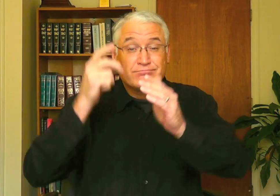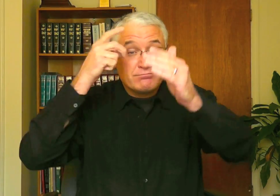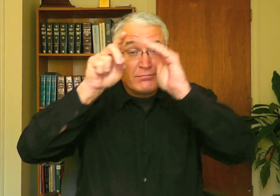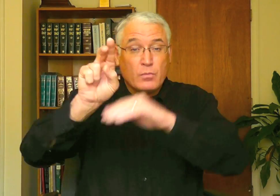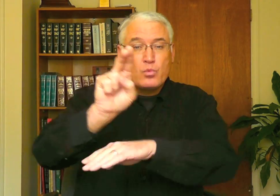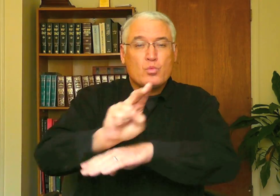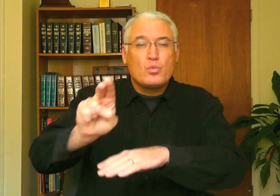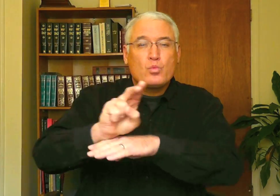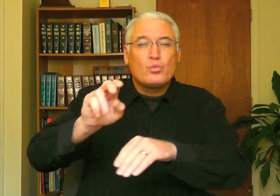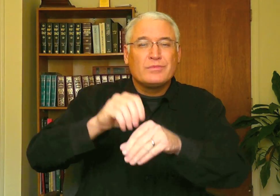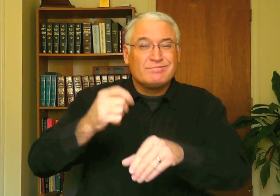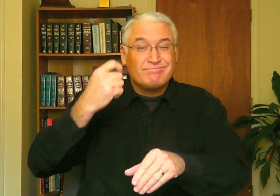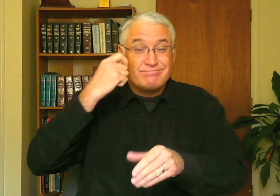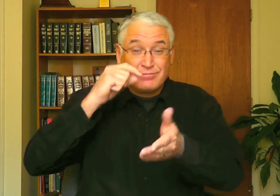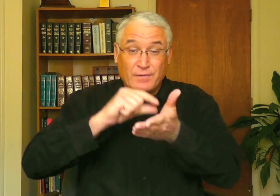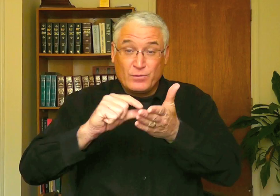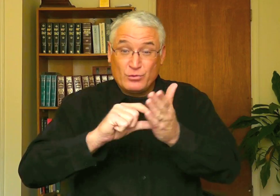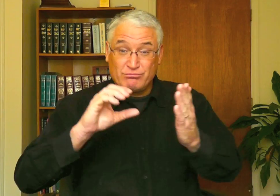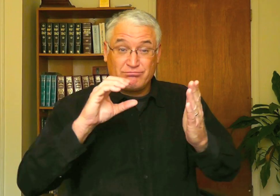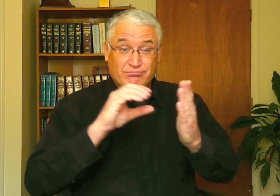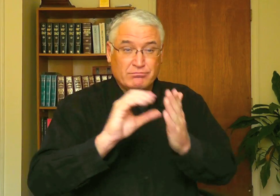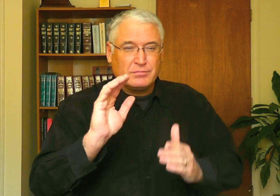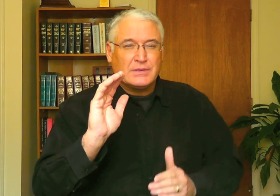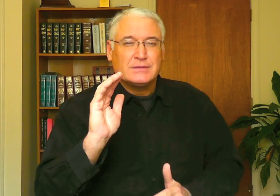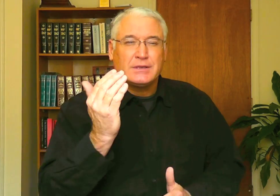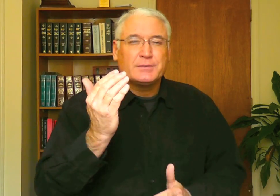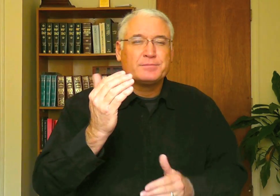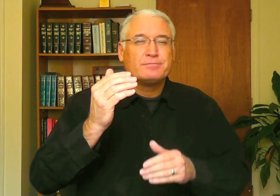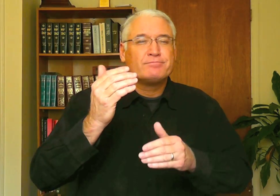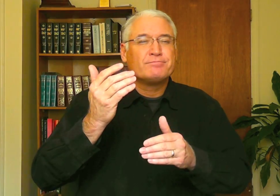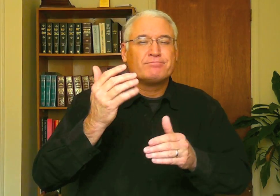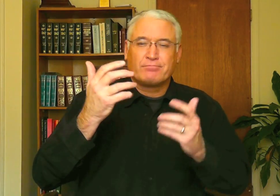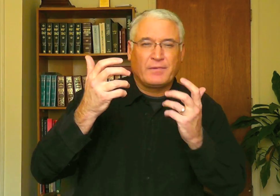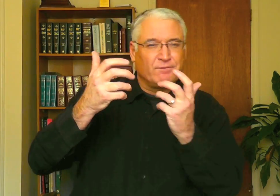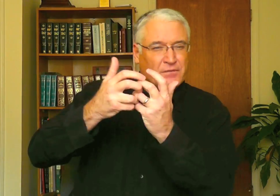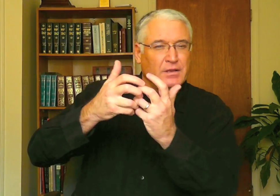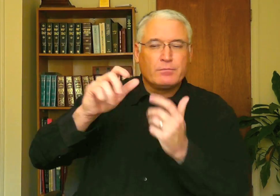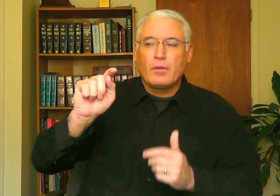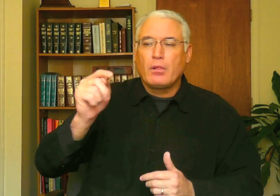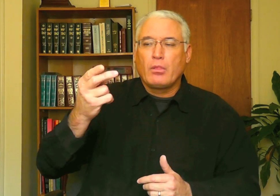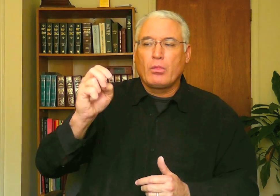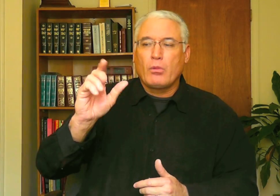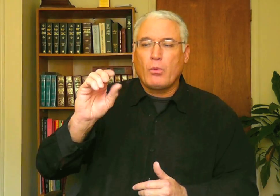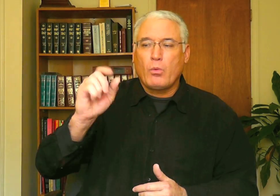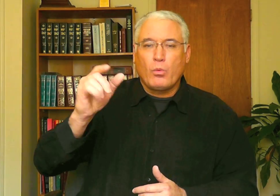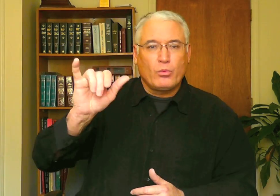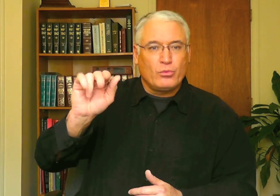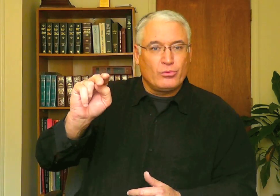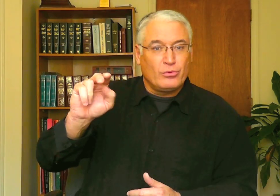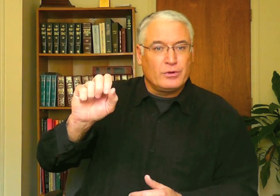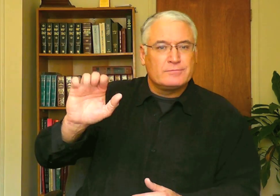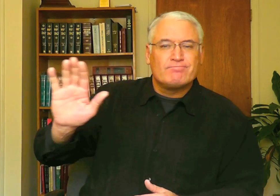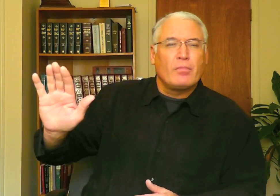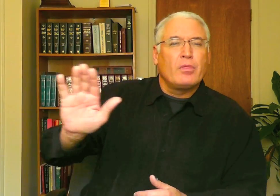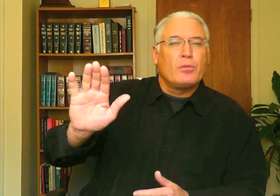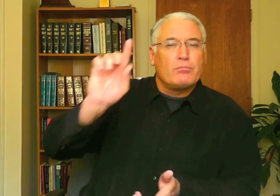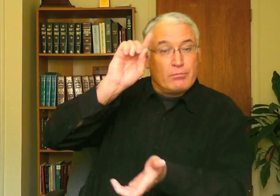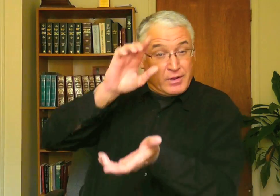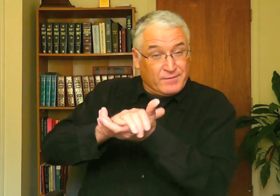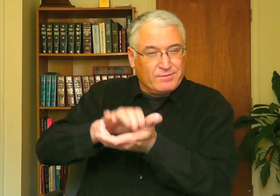symbols that Daniel uses, they seem to fit with the passages, fit together with the passages that theologians